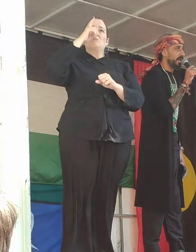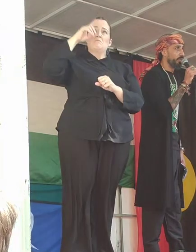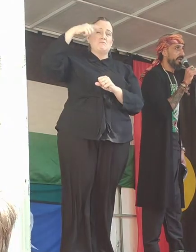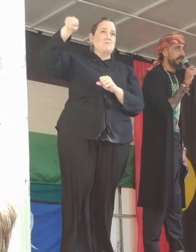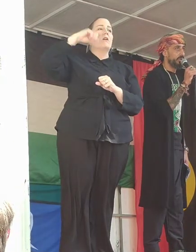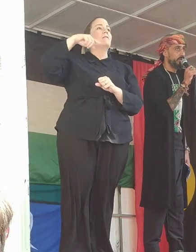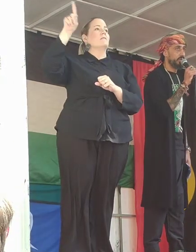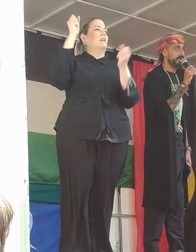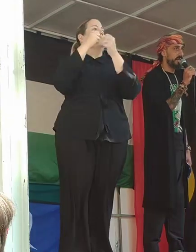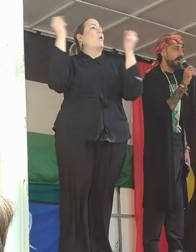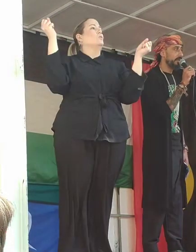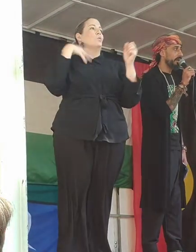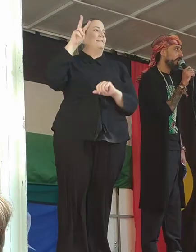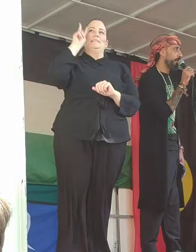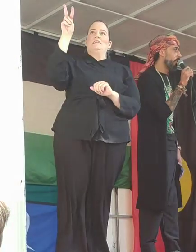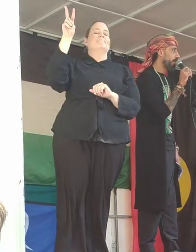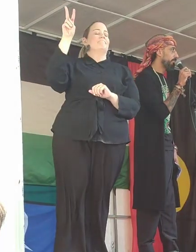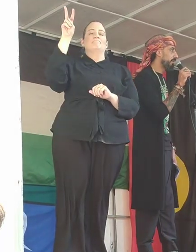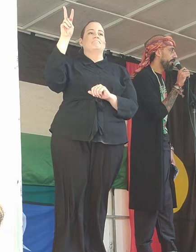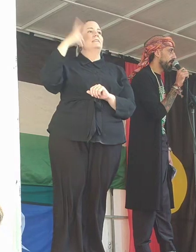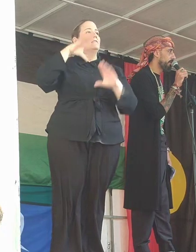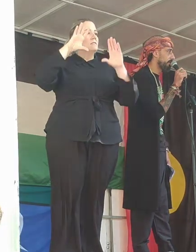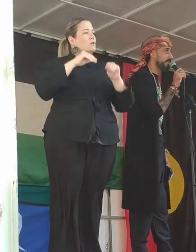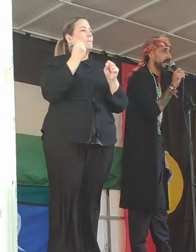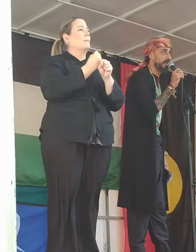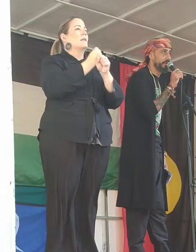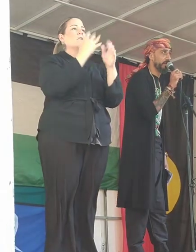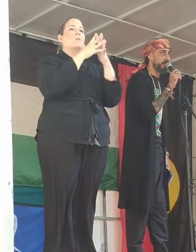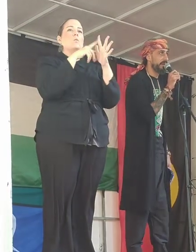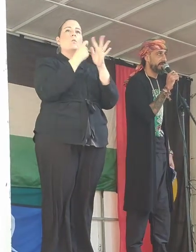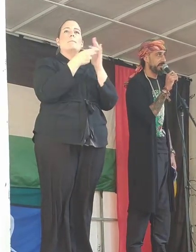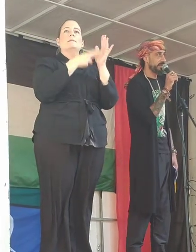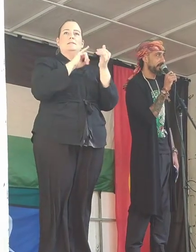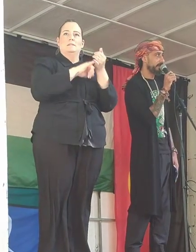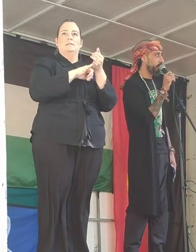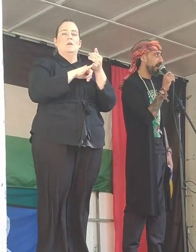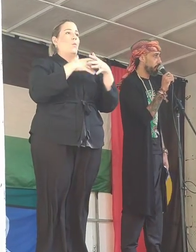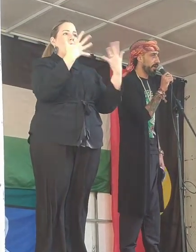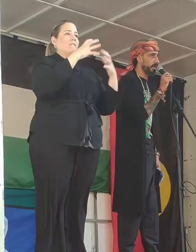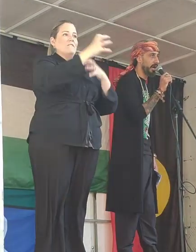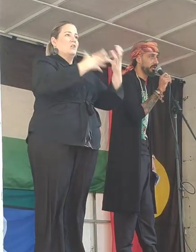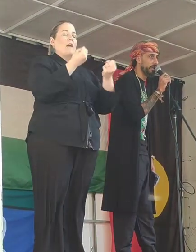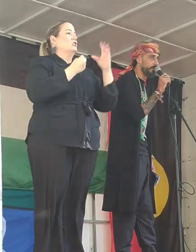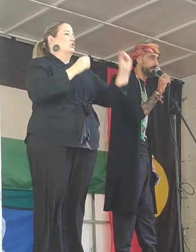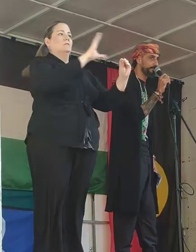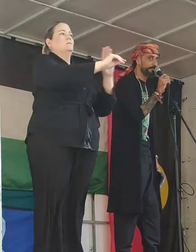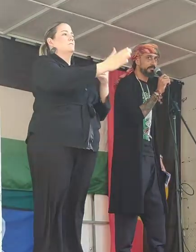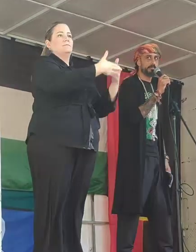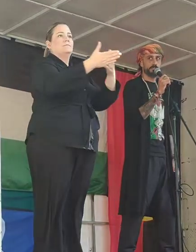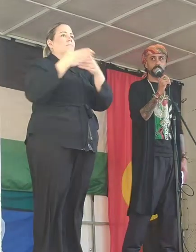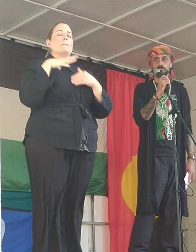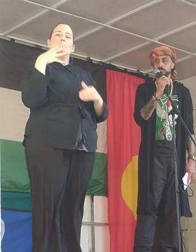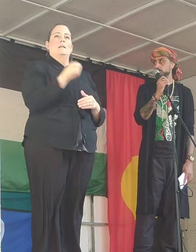exposed, and we need to shut down the weapon manufacturers everywhere they exist. And we are working hard on